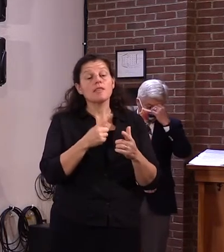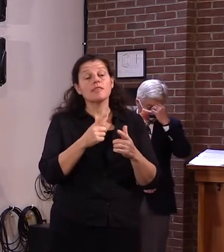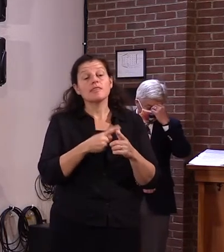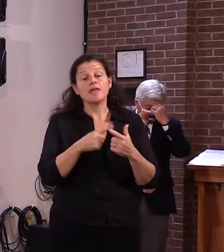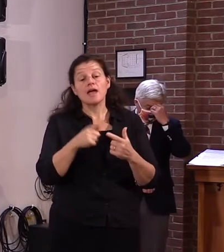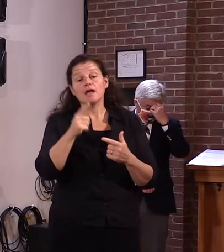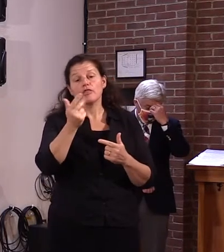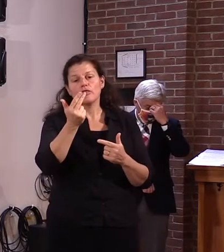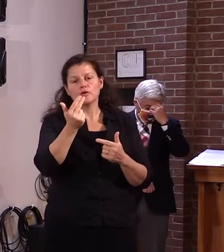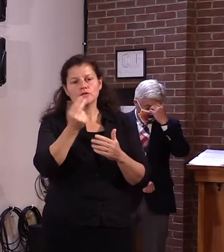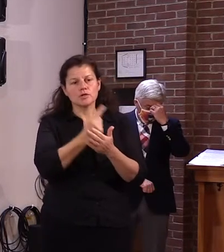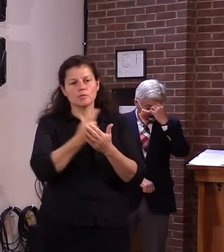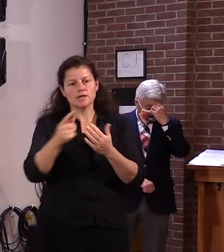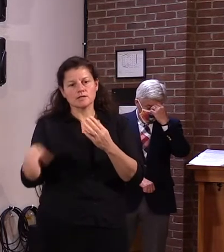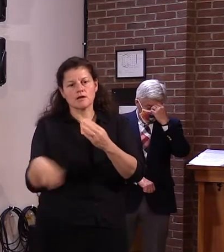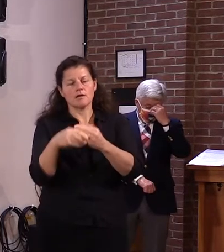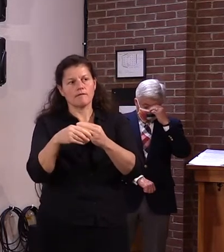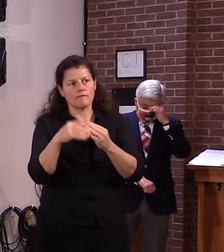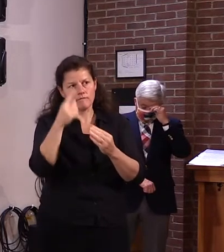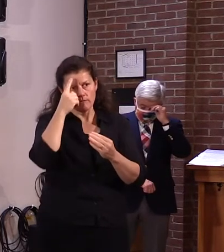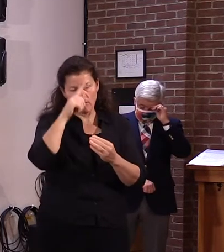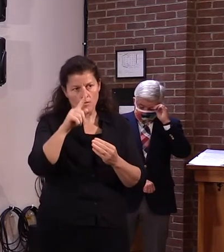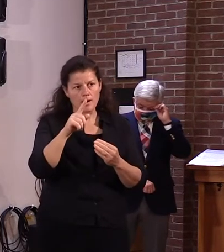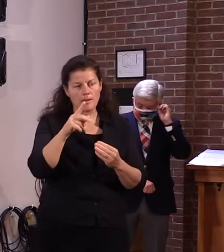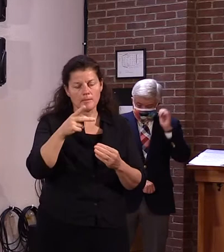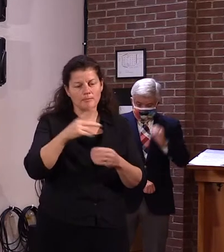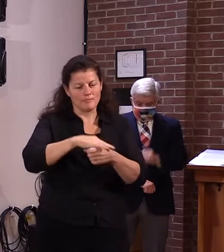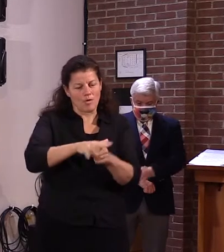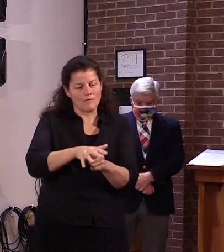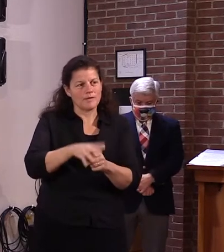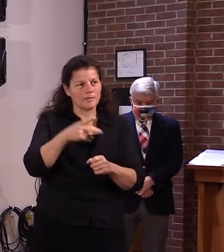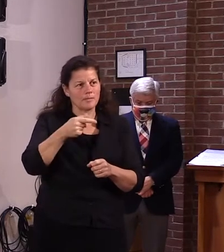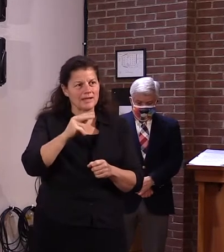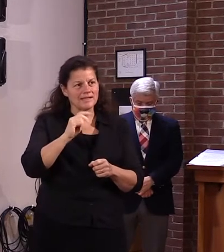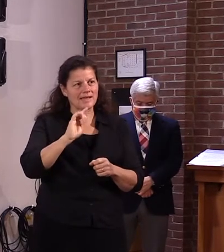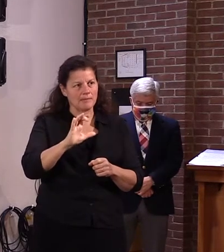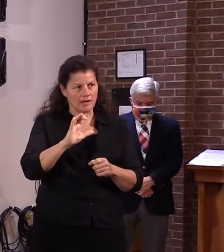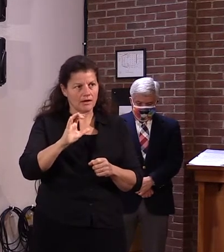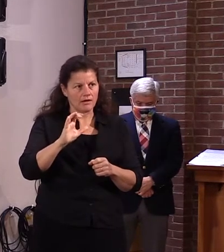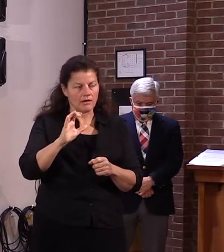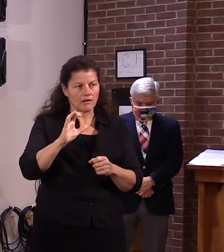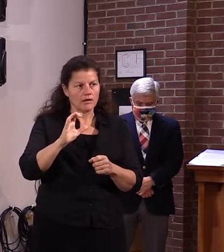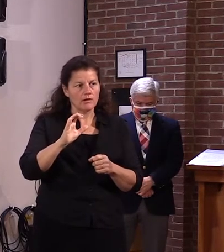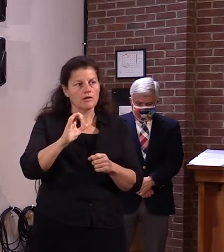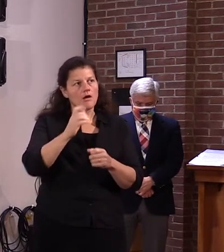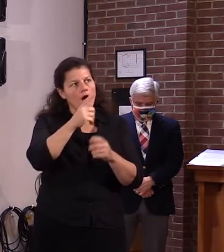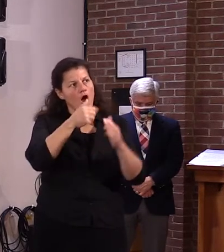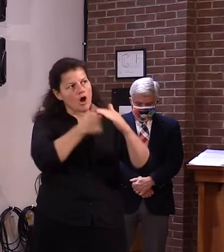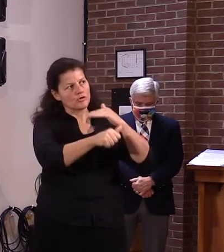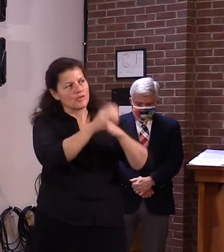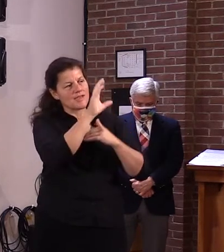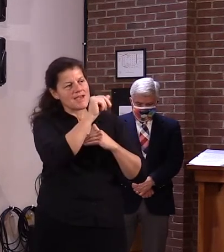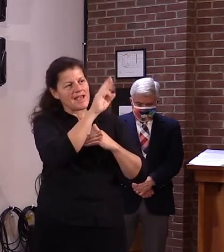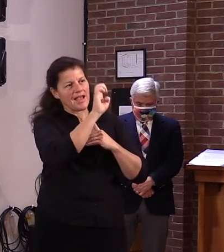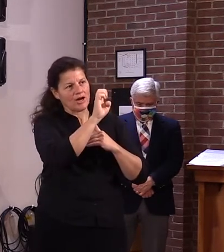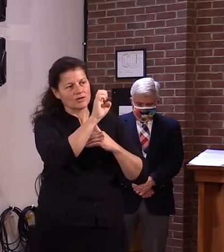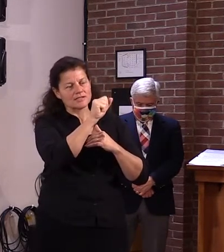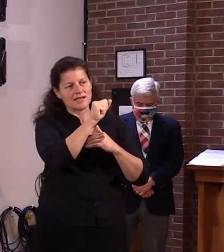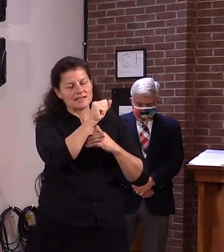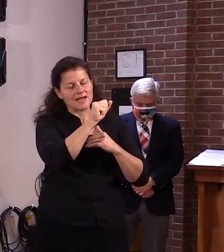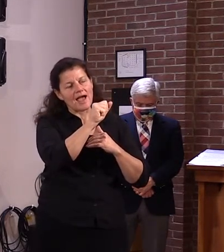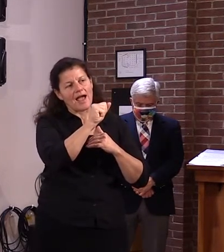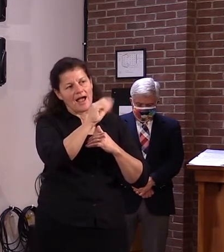of pandemic emergency unemployment compensation, which was part of the CARES Act. And then once they've exhausted